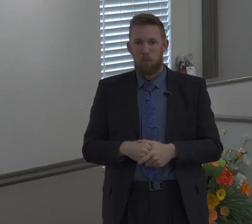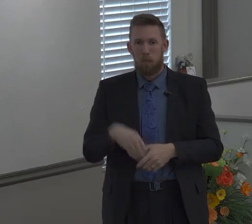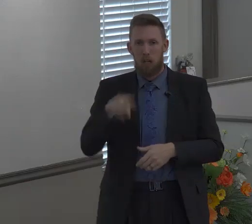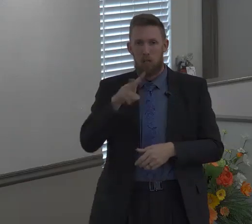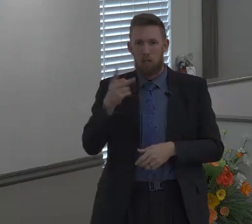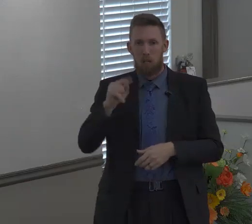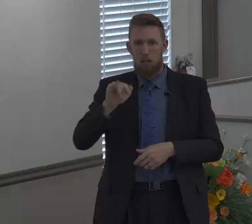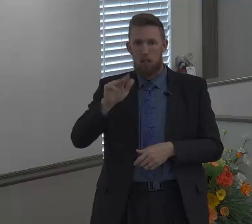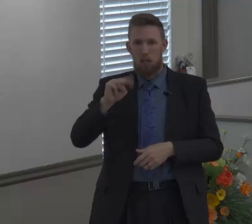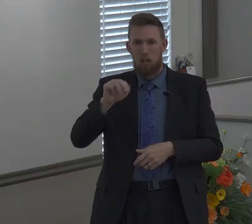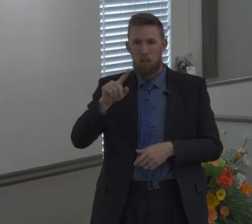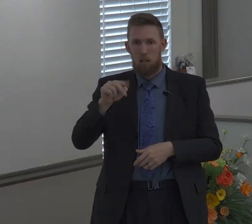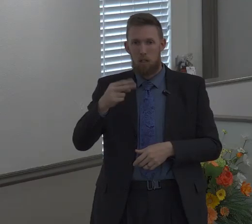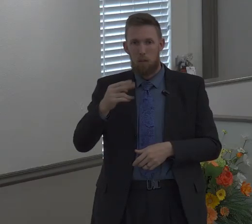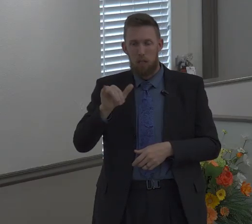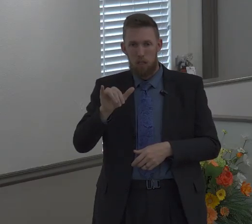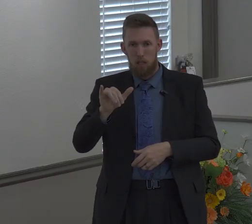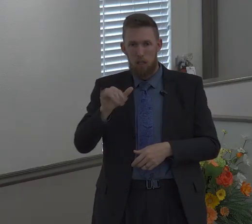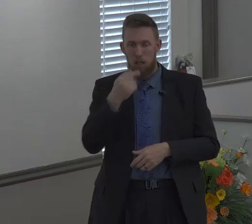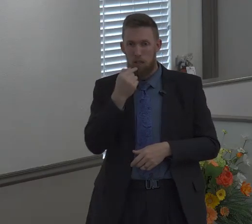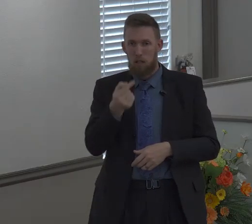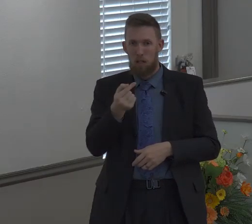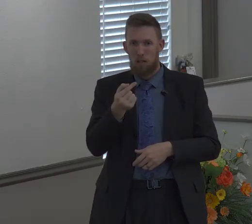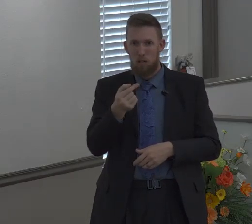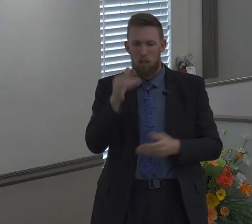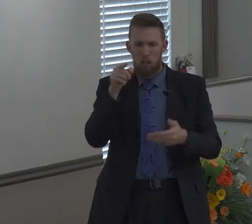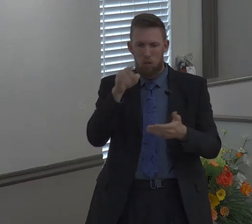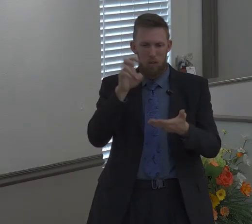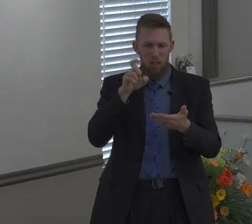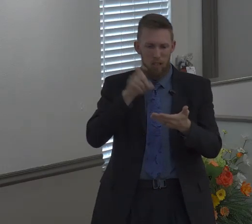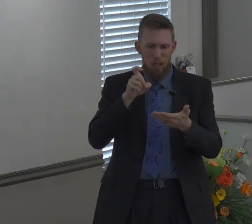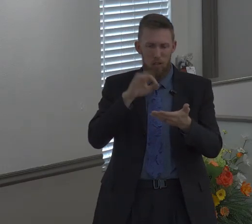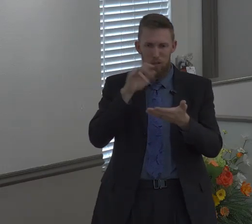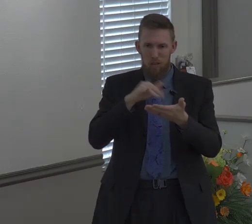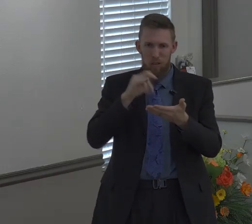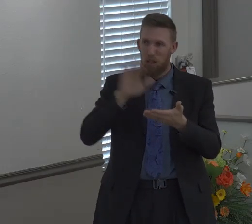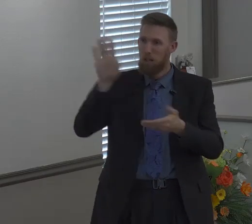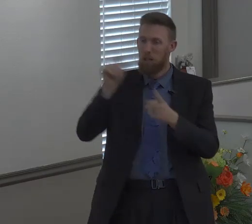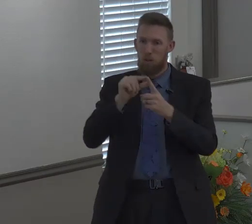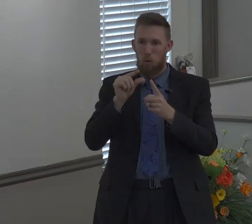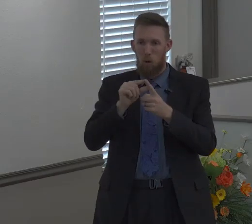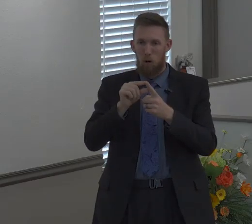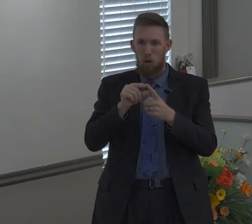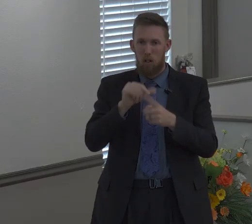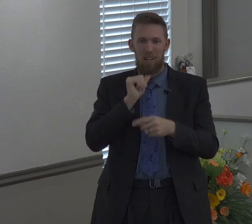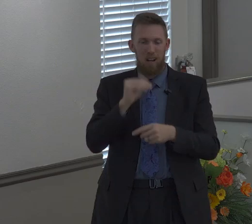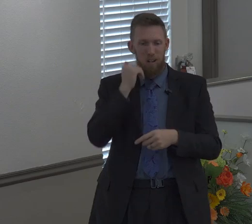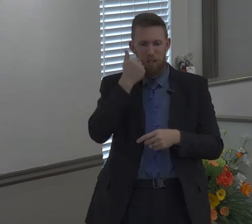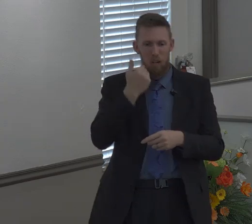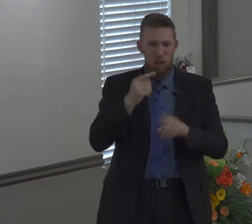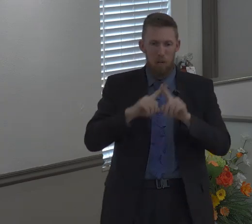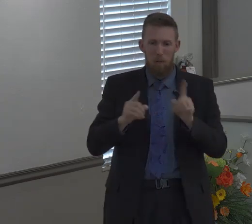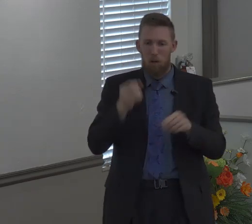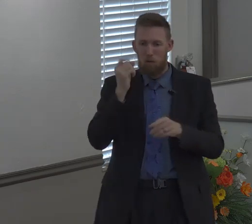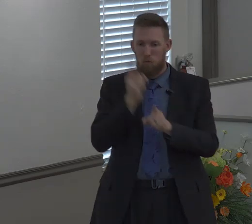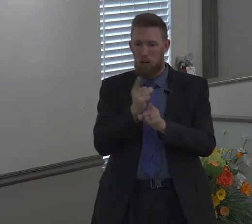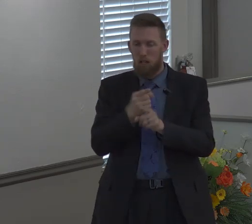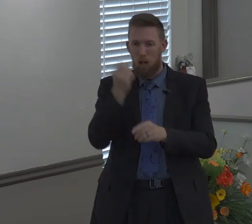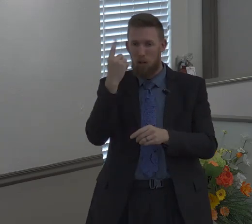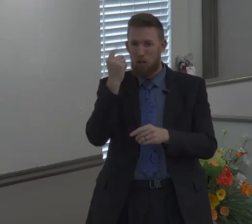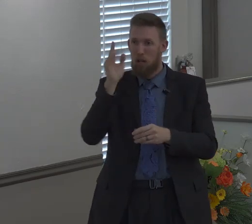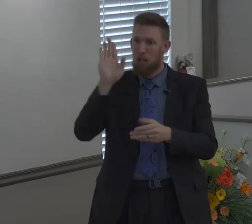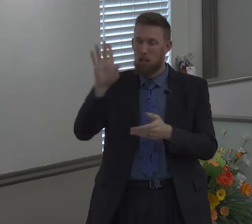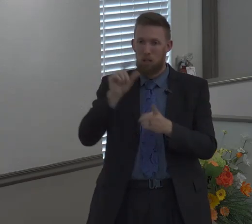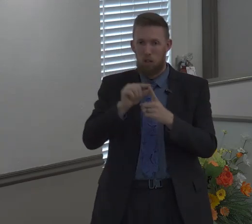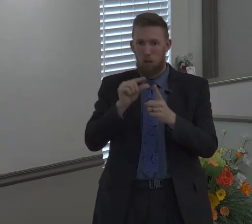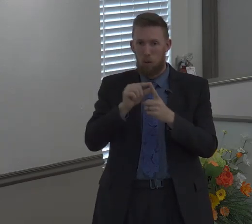in 2 Timothy 2:15, study to show thyself approved unto God, a workman that needeth not to be ashamed, rightly dividing